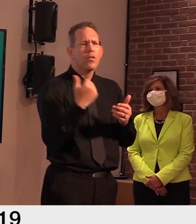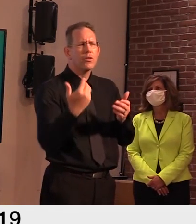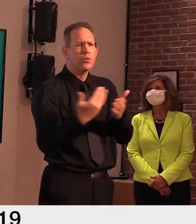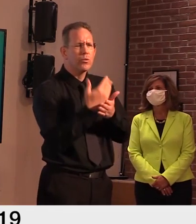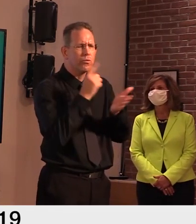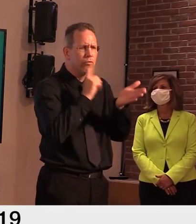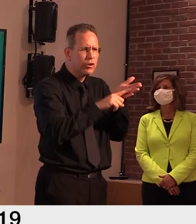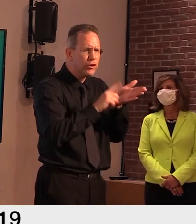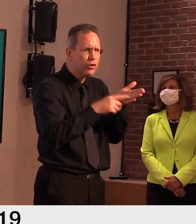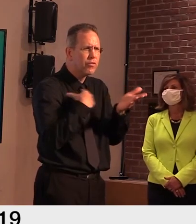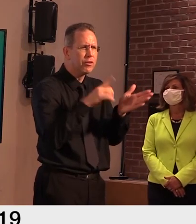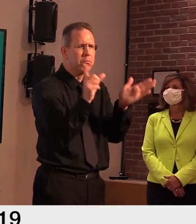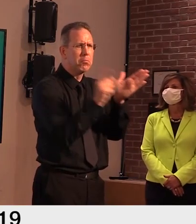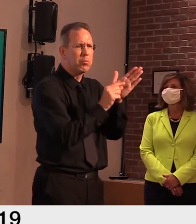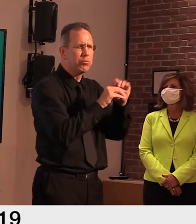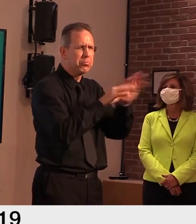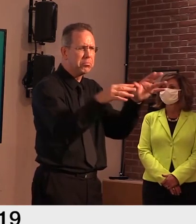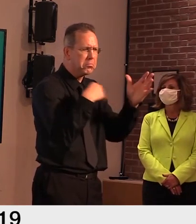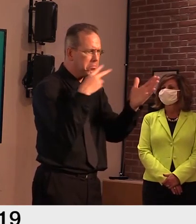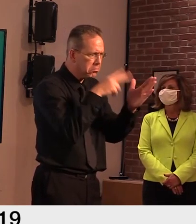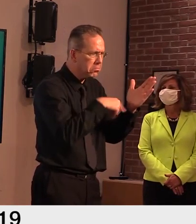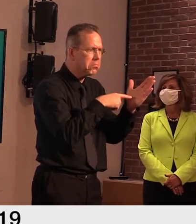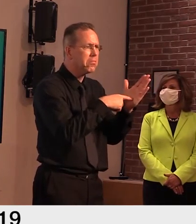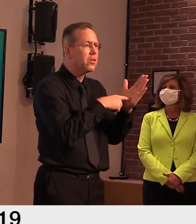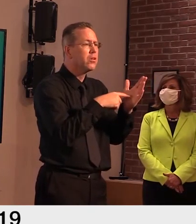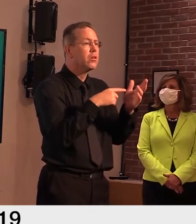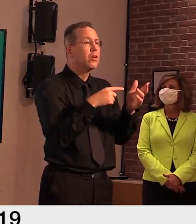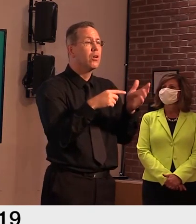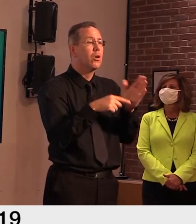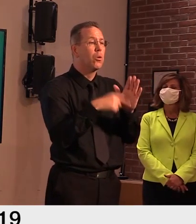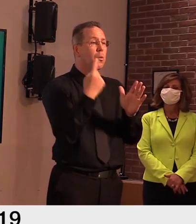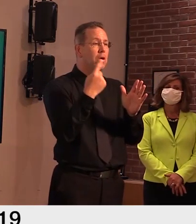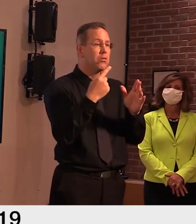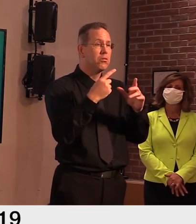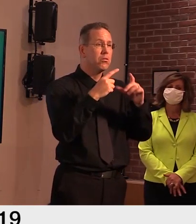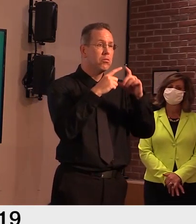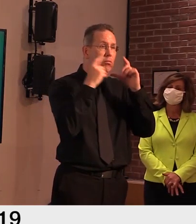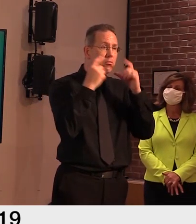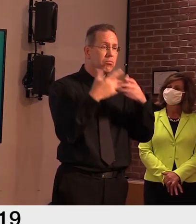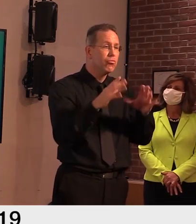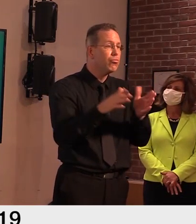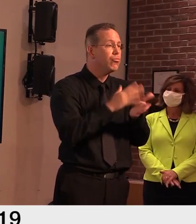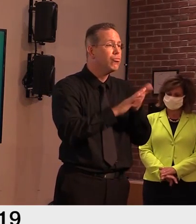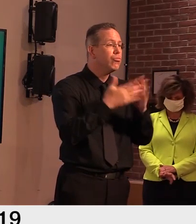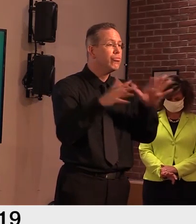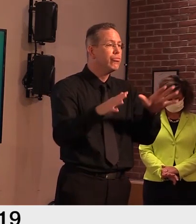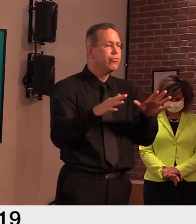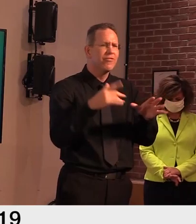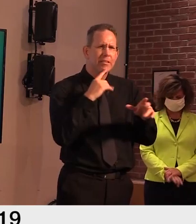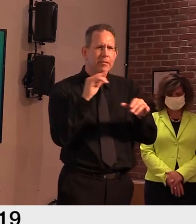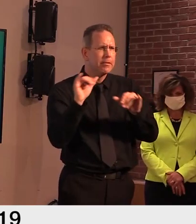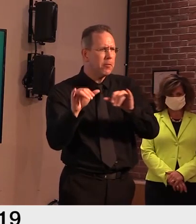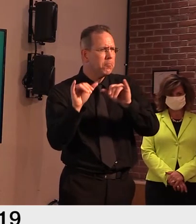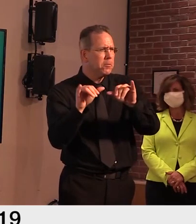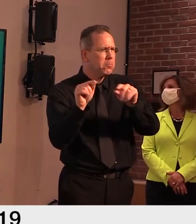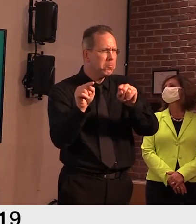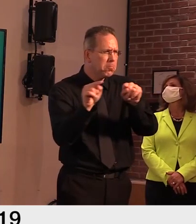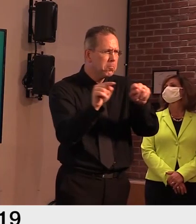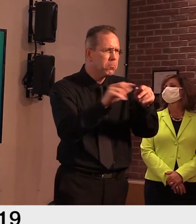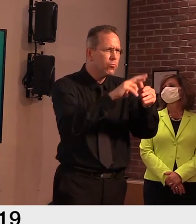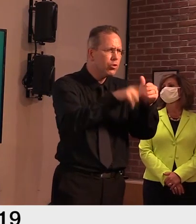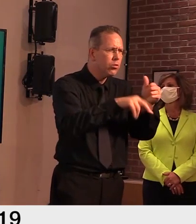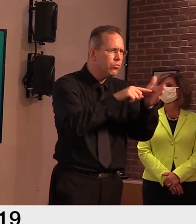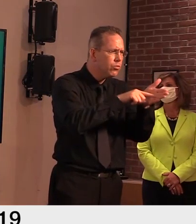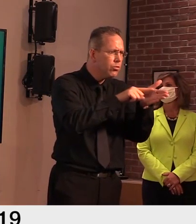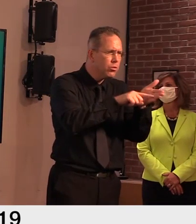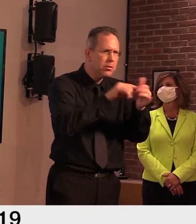it from someone else if an aerosol is the pathway that's going to lead it to me. So it's nuanced, and